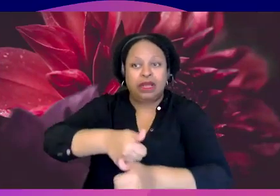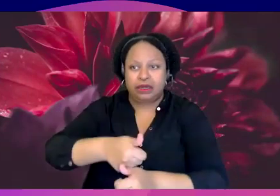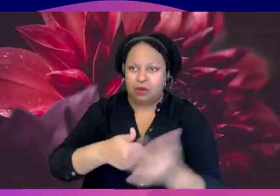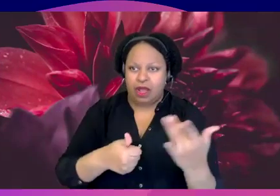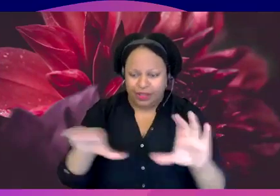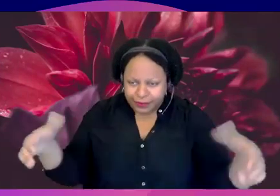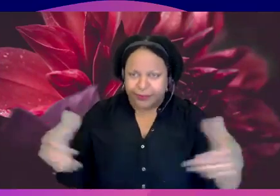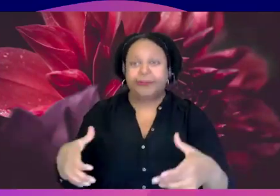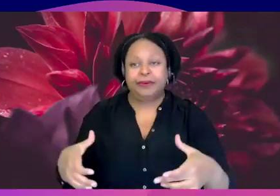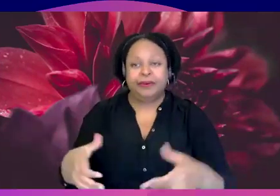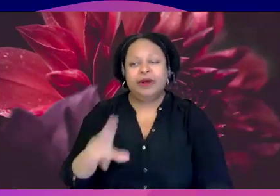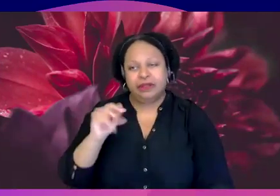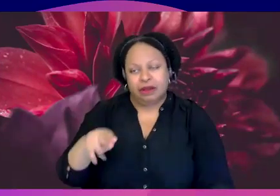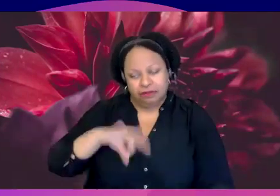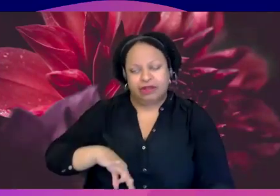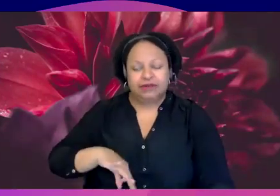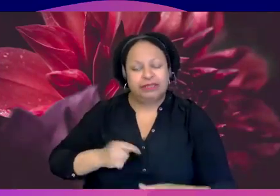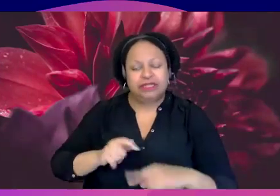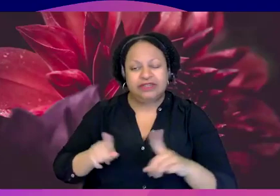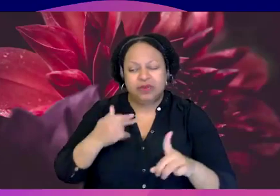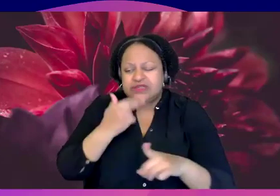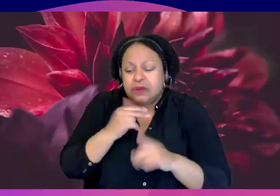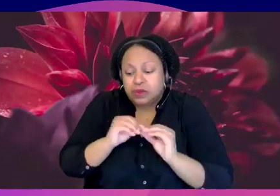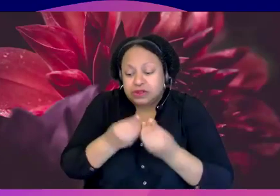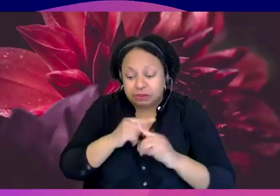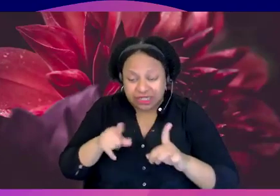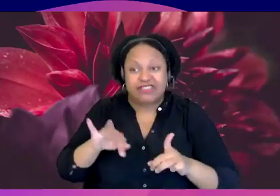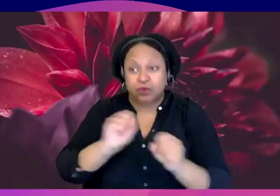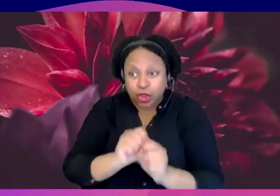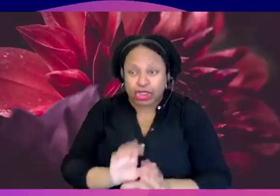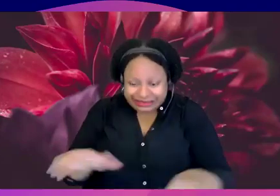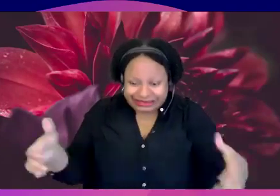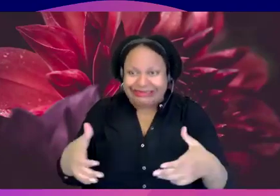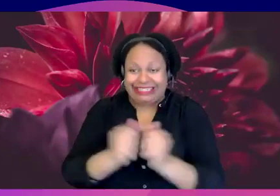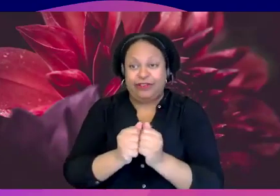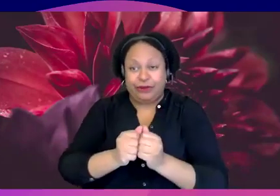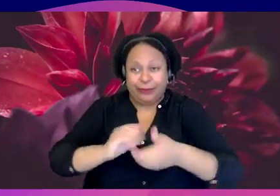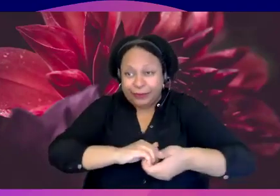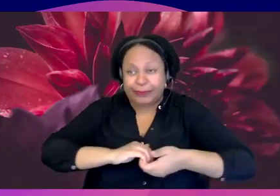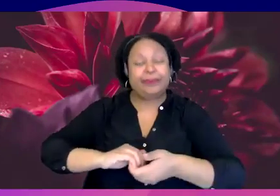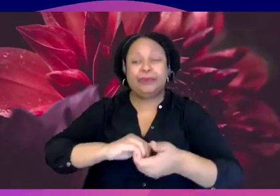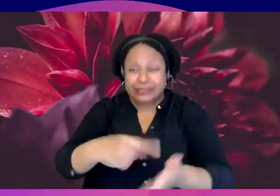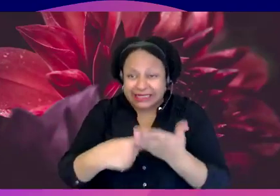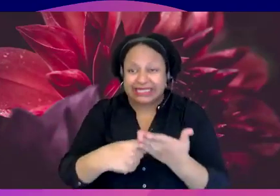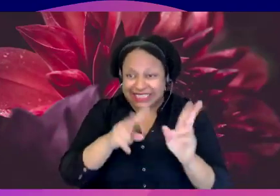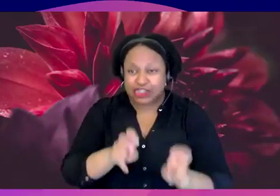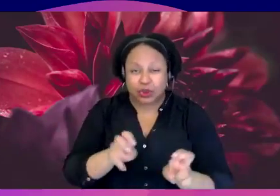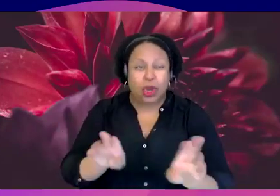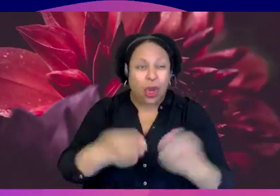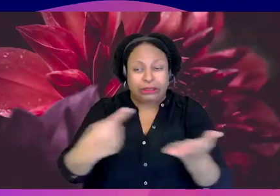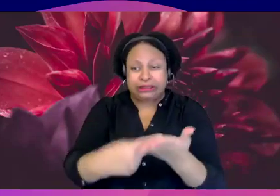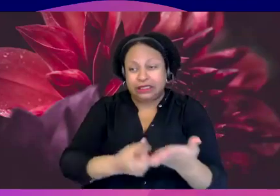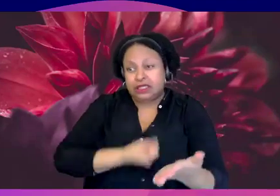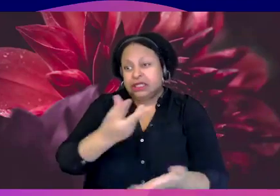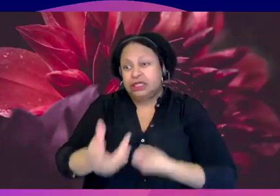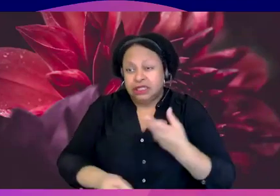different in a nonprofit setting, these smaller organizations, but when workers can come together collectively and talk about this openly, and then be